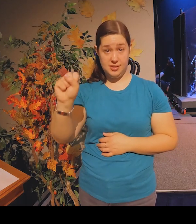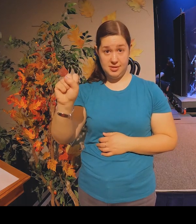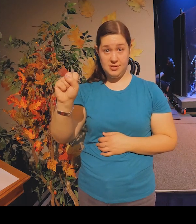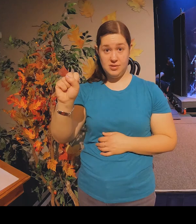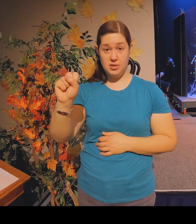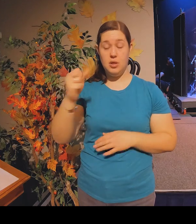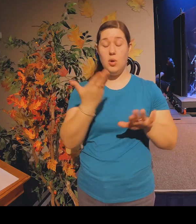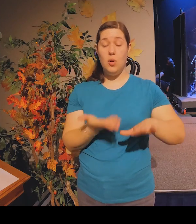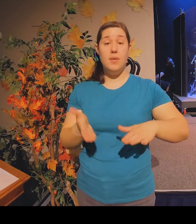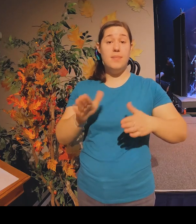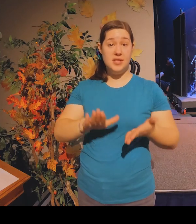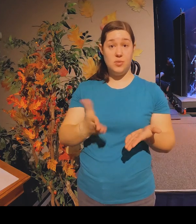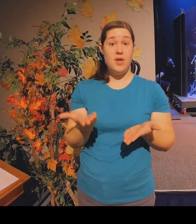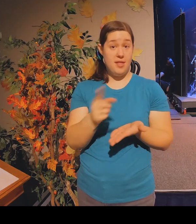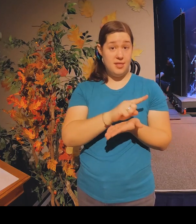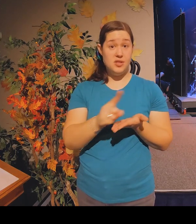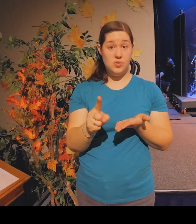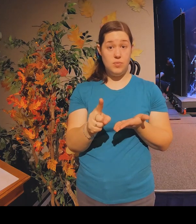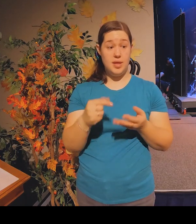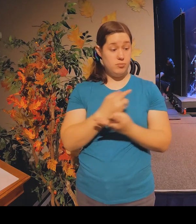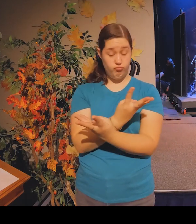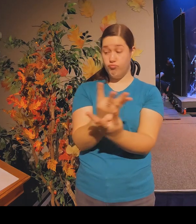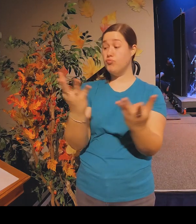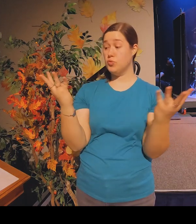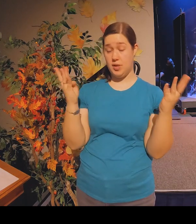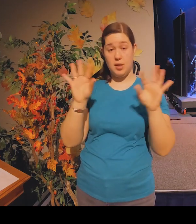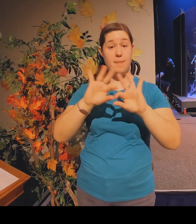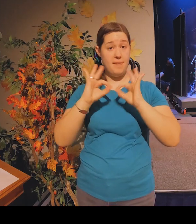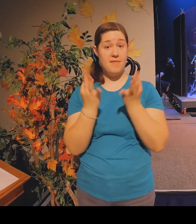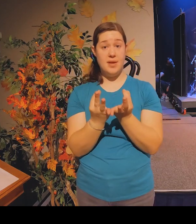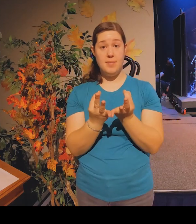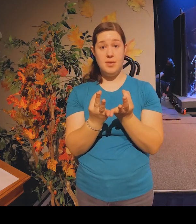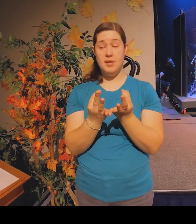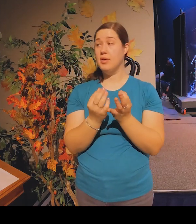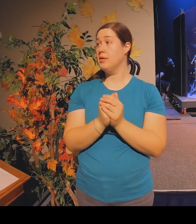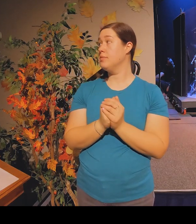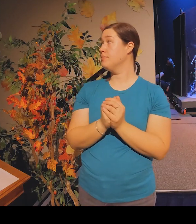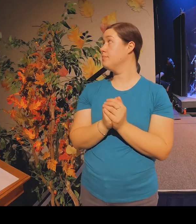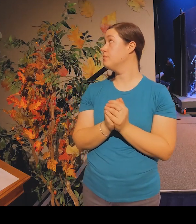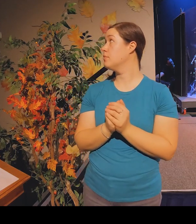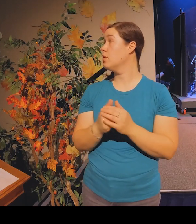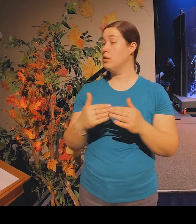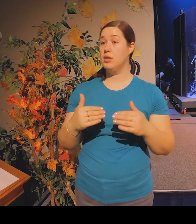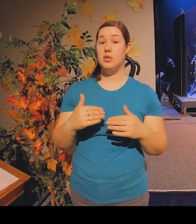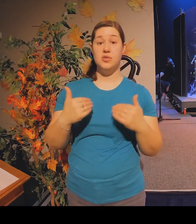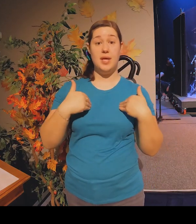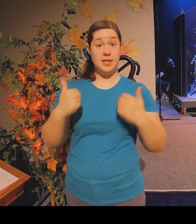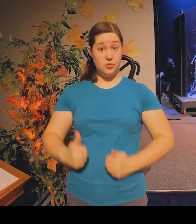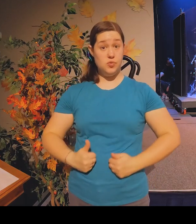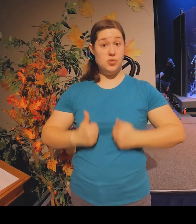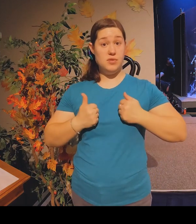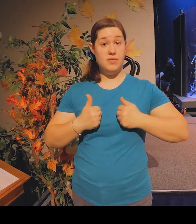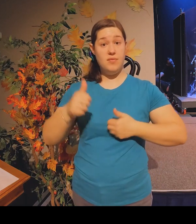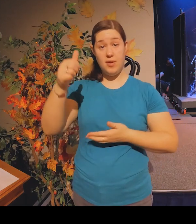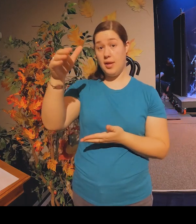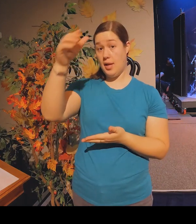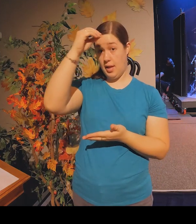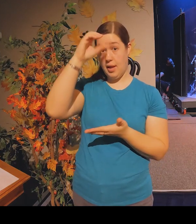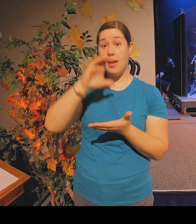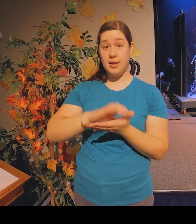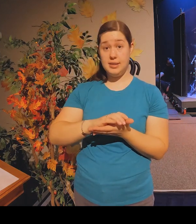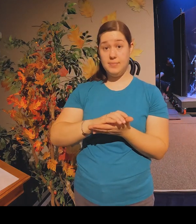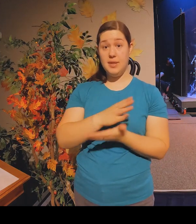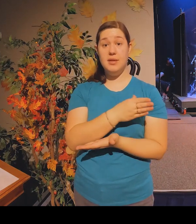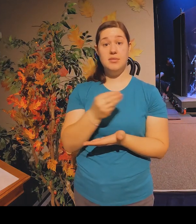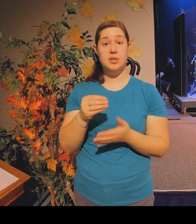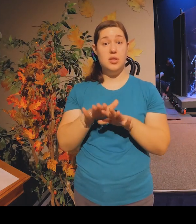she is survived by her husband of 64 years, Jim, their children, Chris, Michelle, and Tim, their